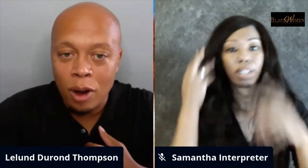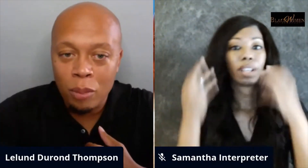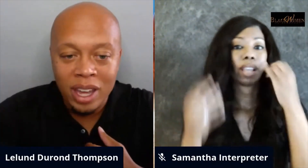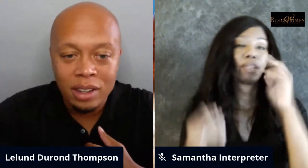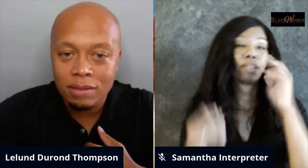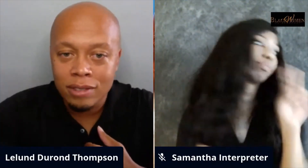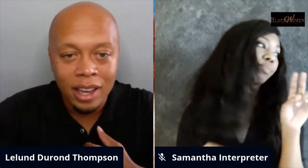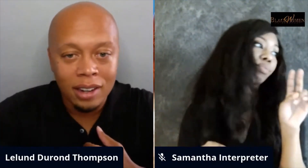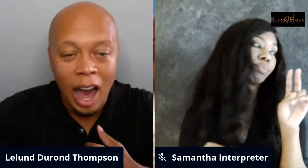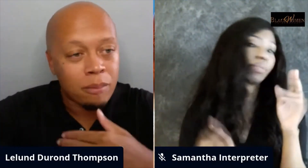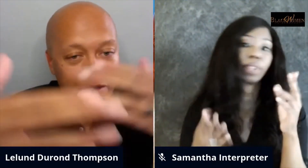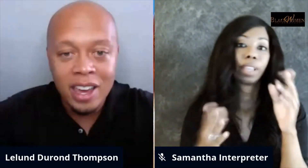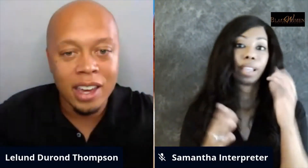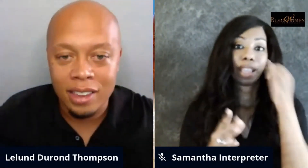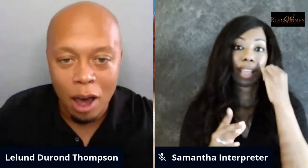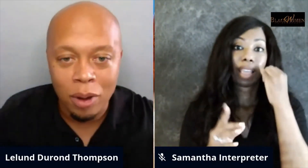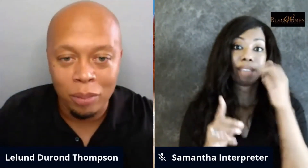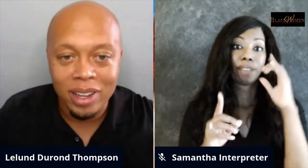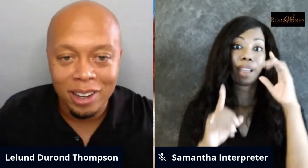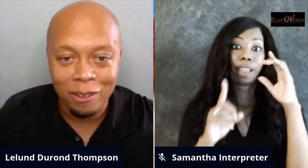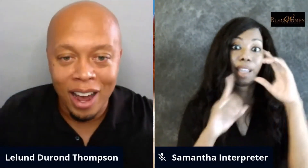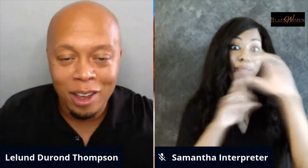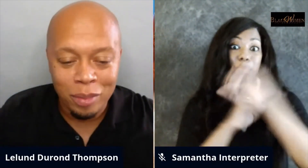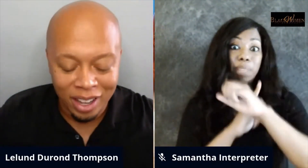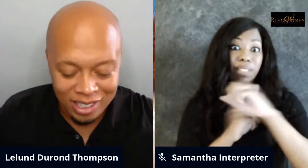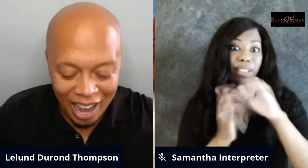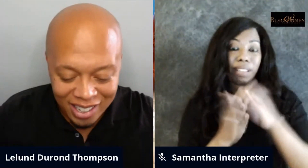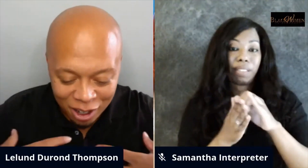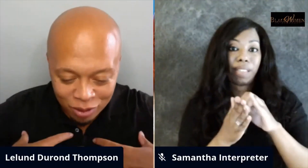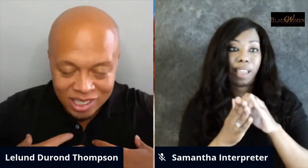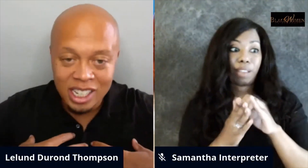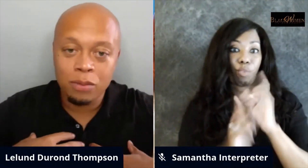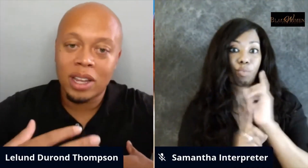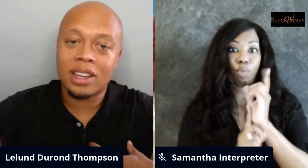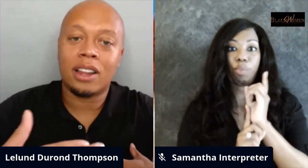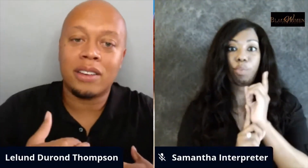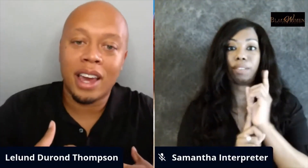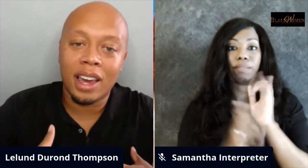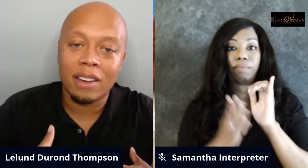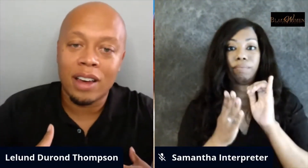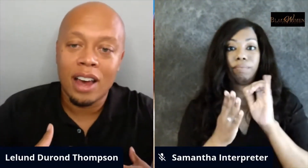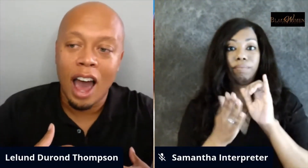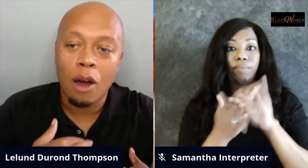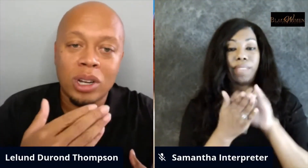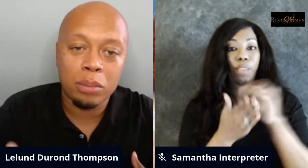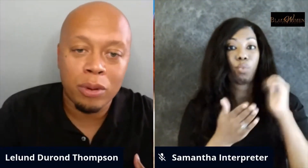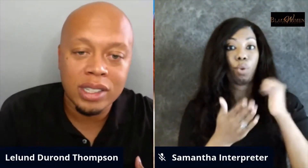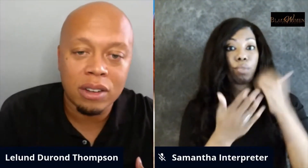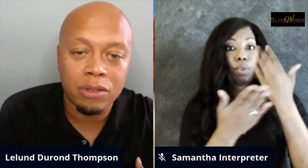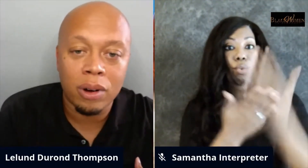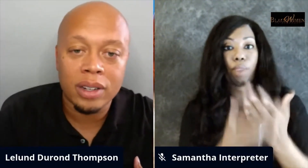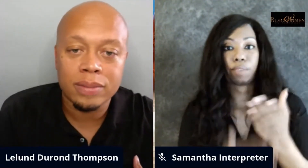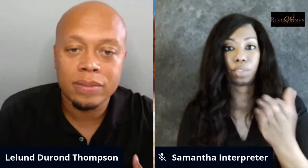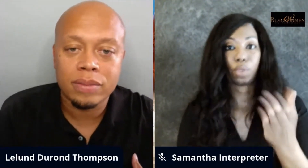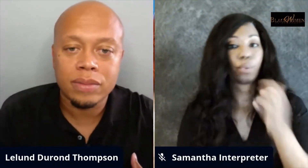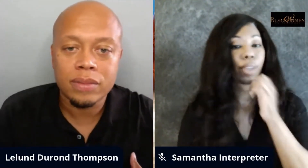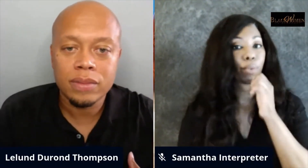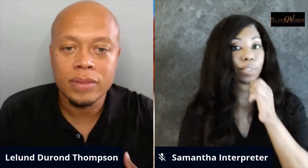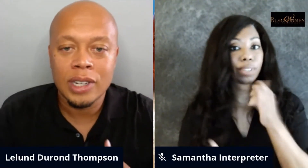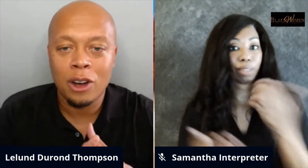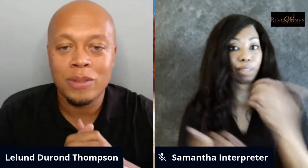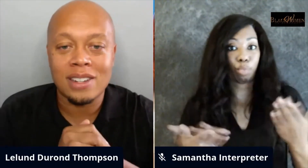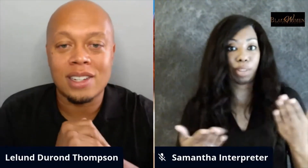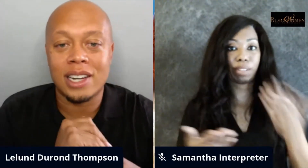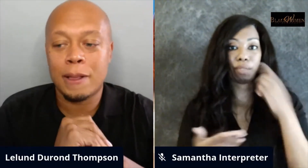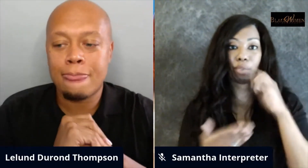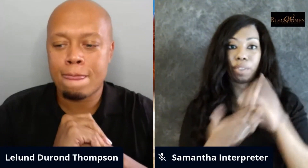that moment, then I'm faking that moment, right? Because I didn't receive what the other gave. I wasn't present for it.